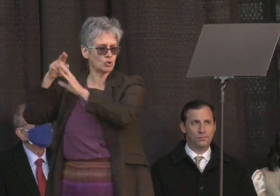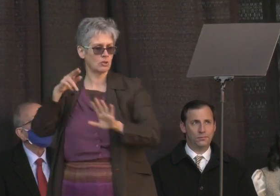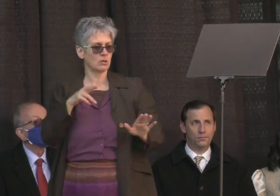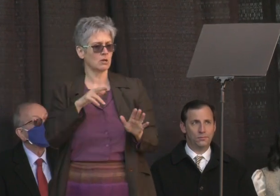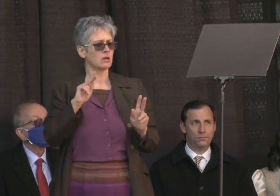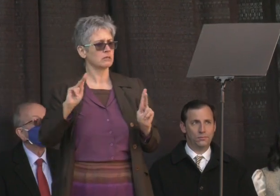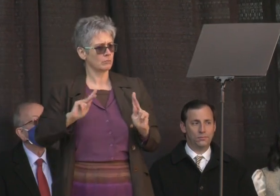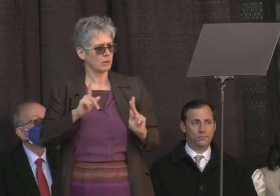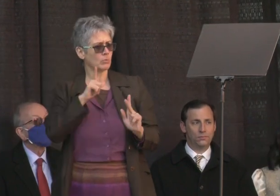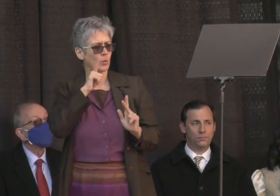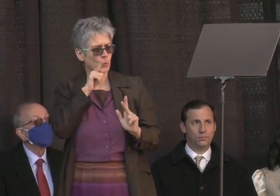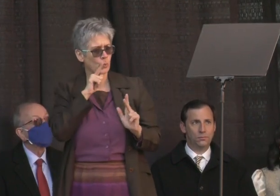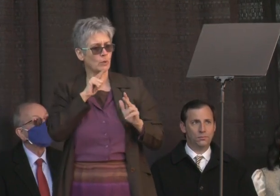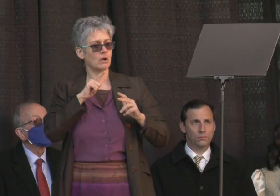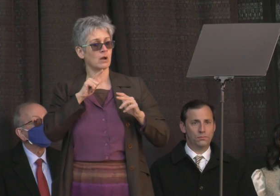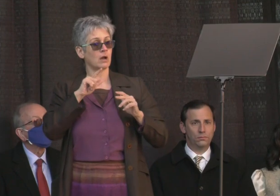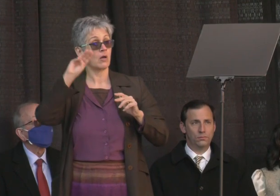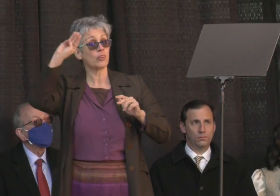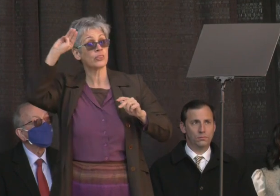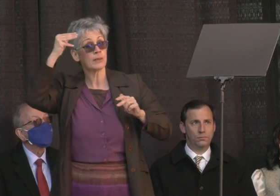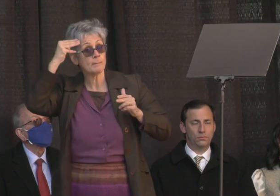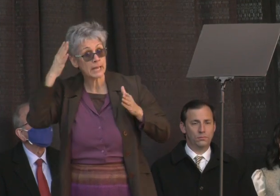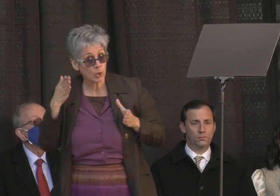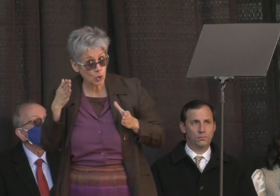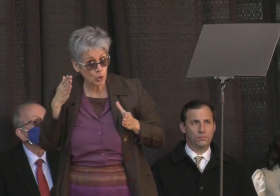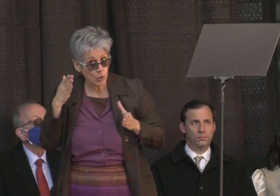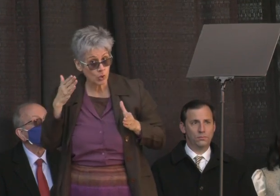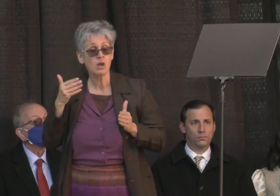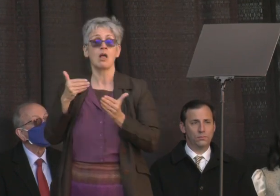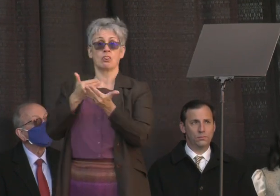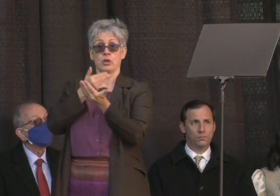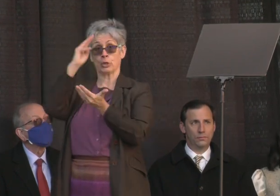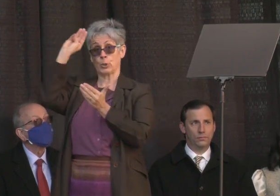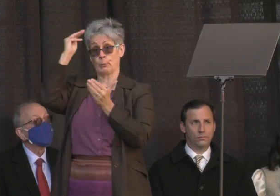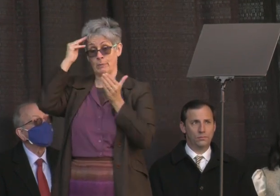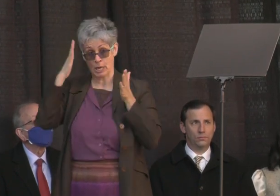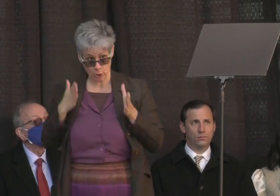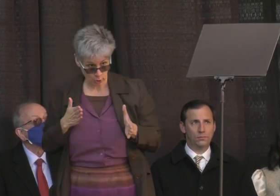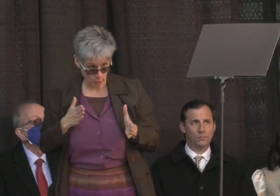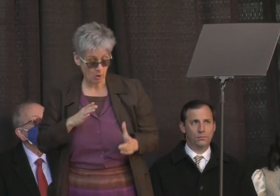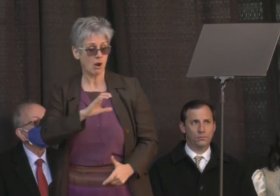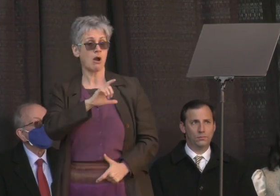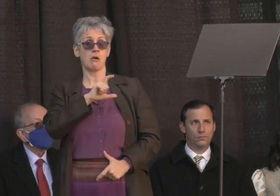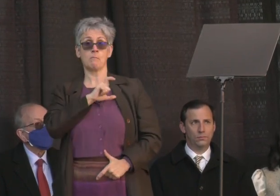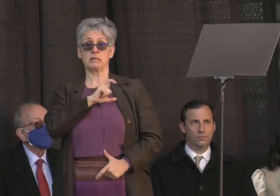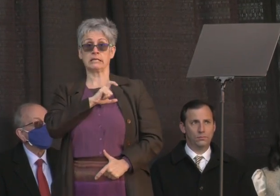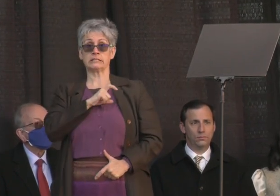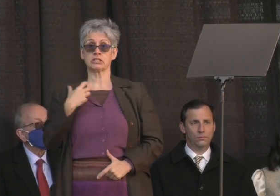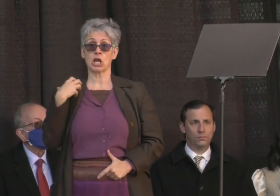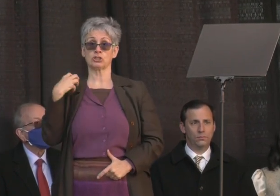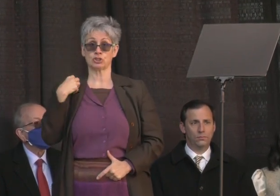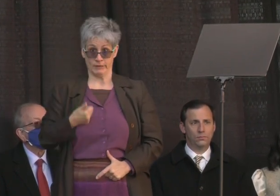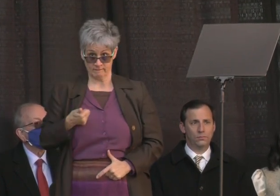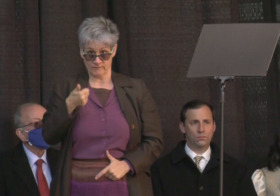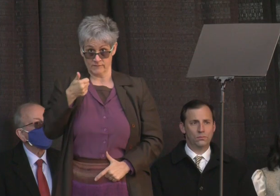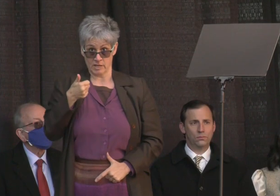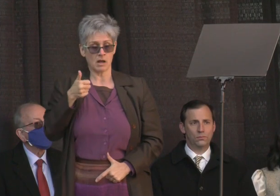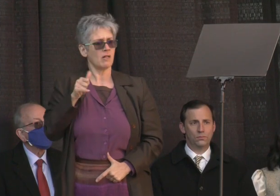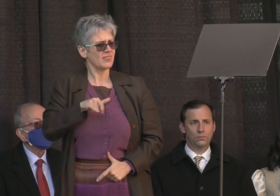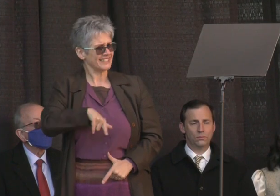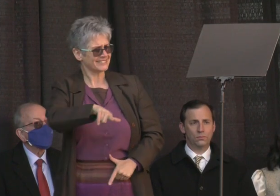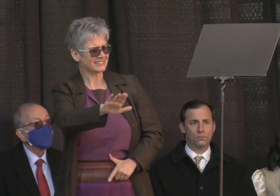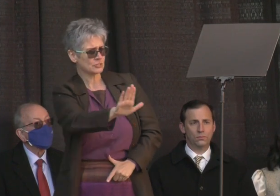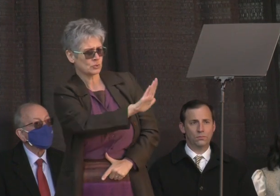mayor, our sheriff, police chief, because that's the kind of leadership we all deserve, you know, in our local